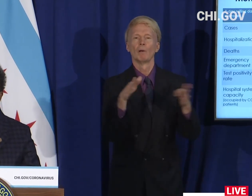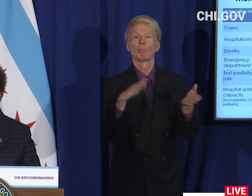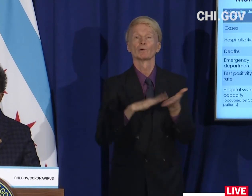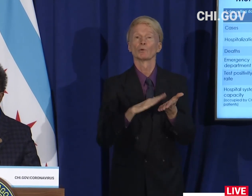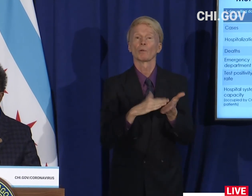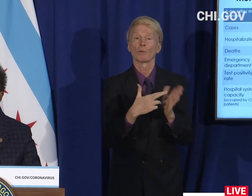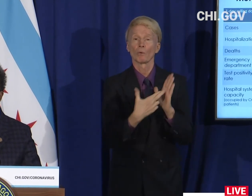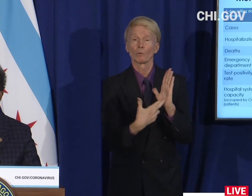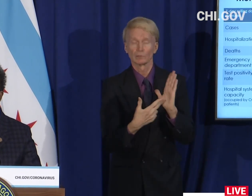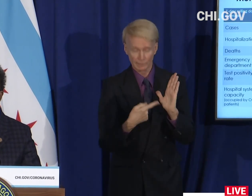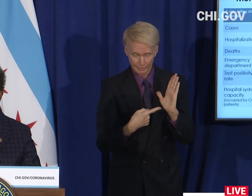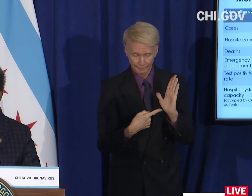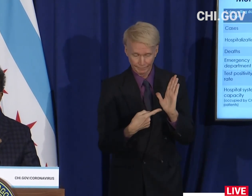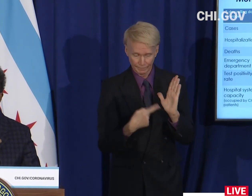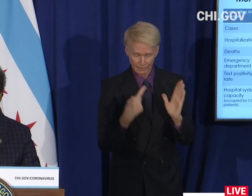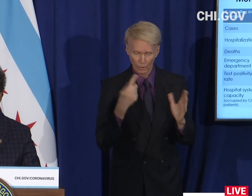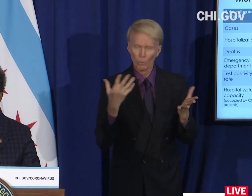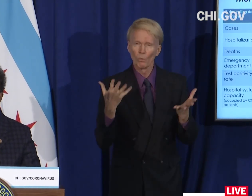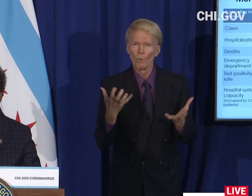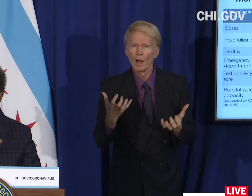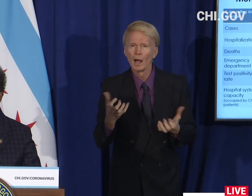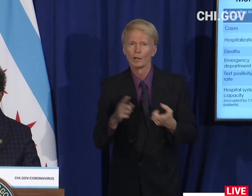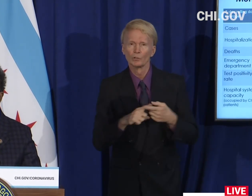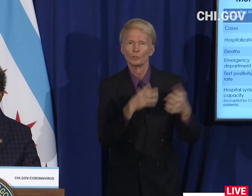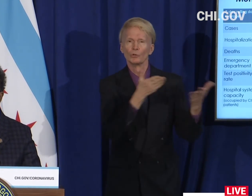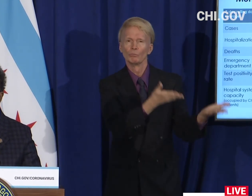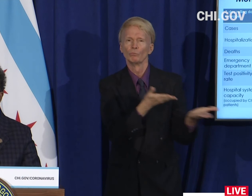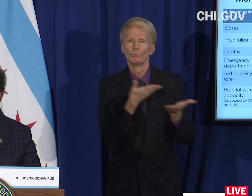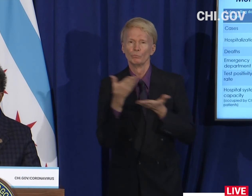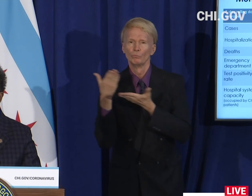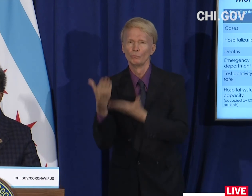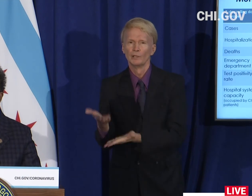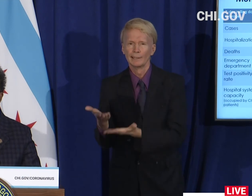we're looking to possibly bring back